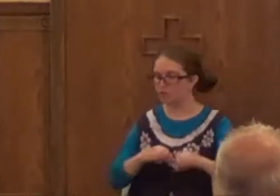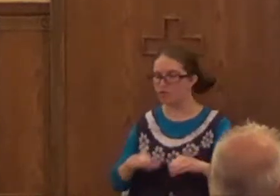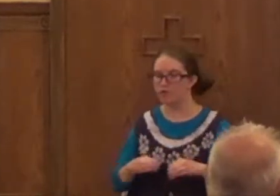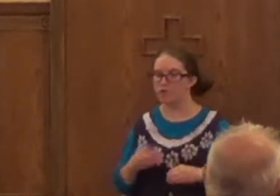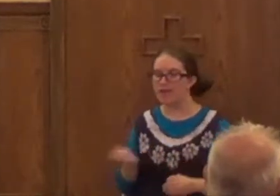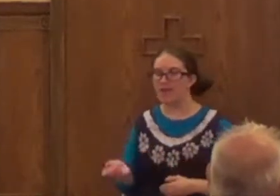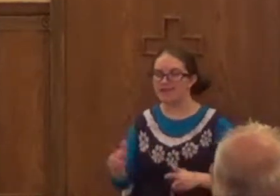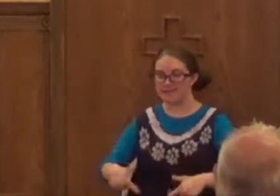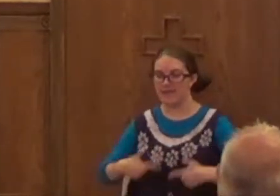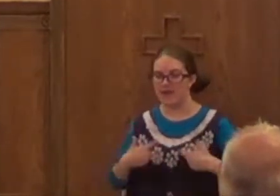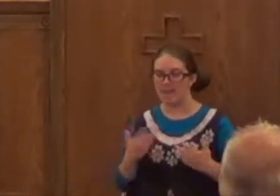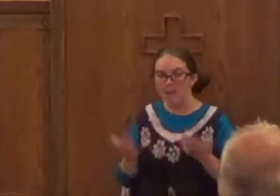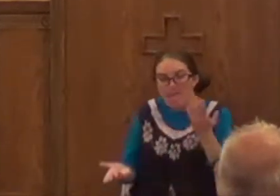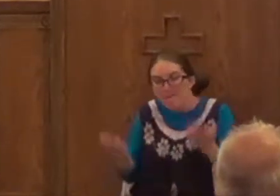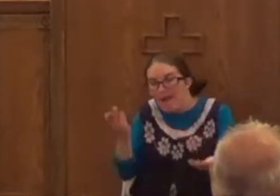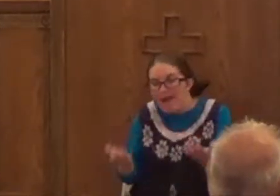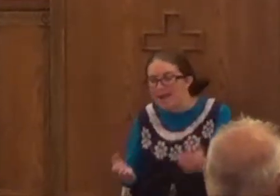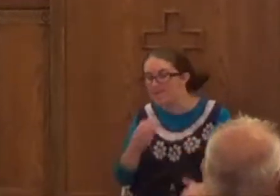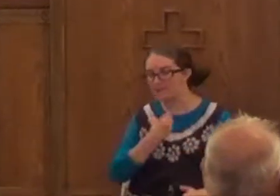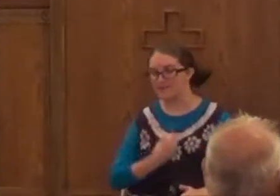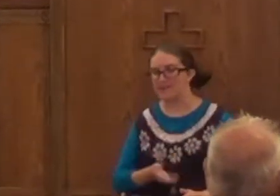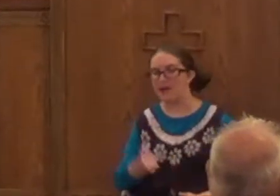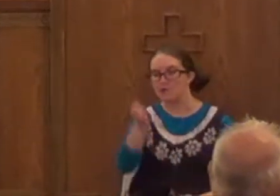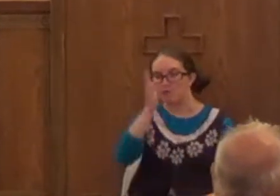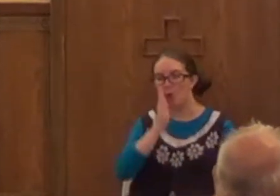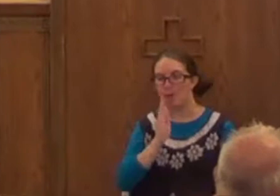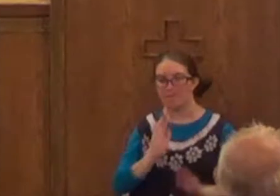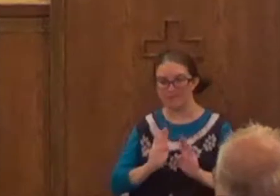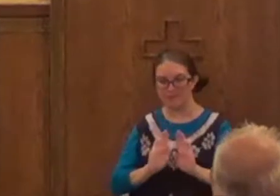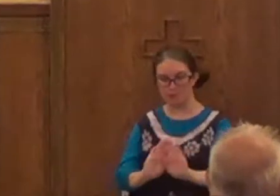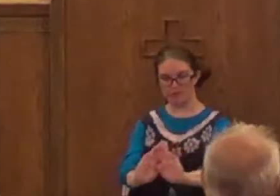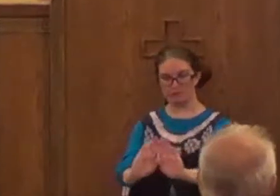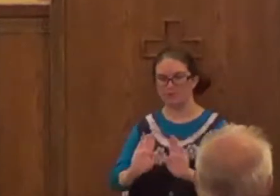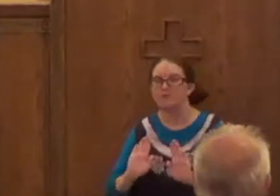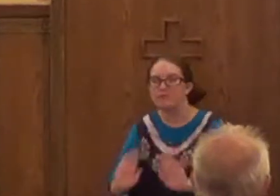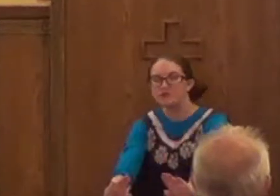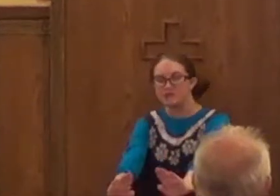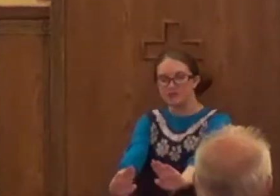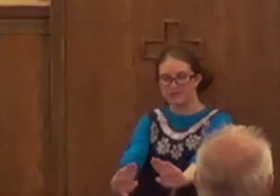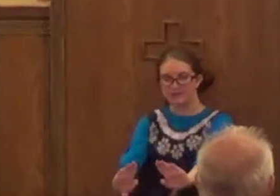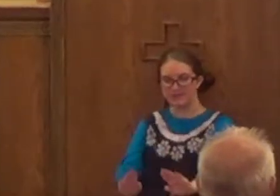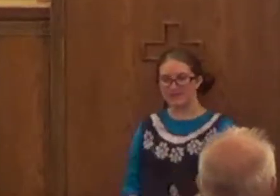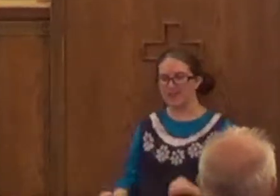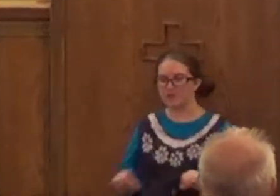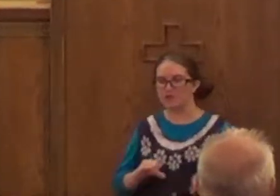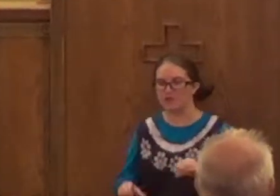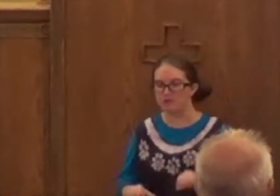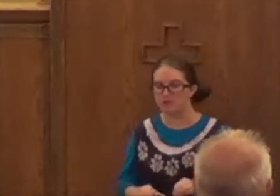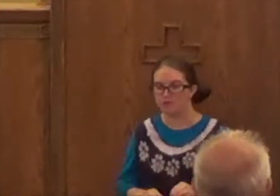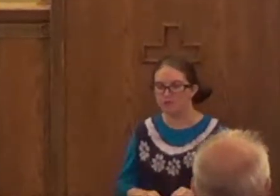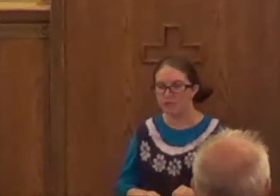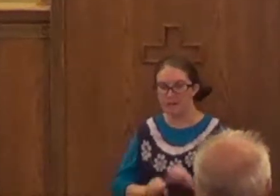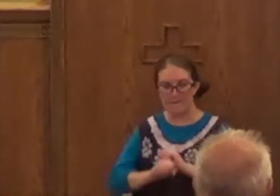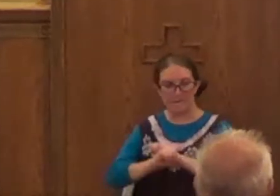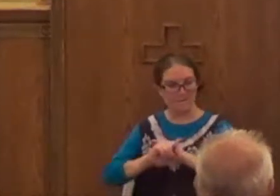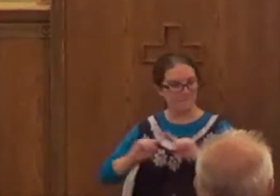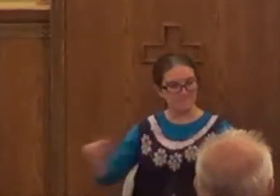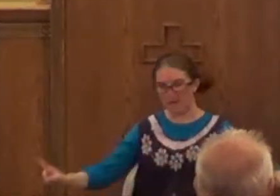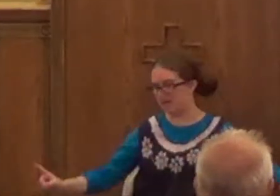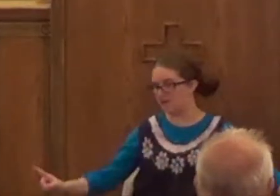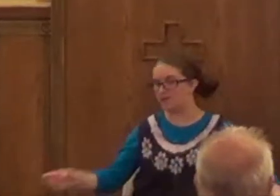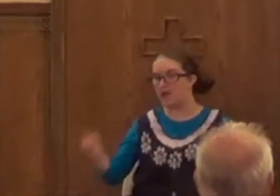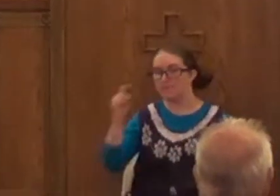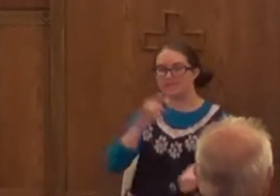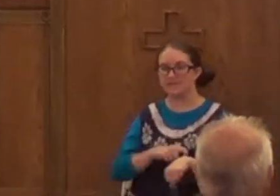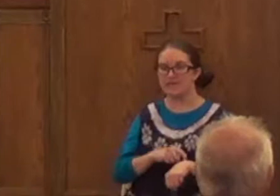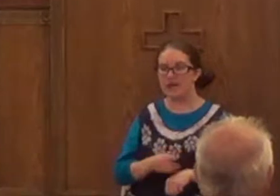life that may be the will of God, but they want to push it and they want to push it. And they do it on the complete opposite timing